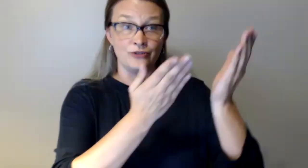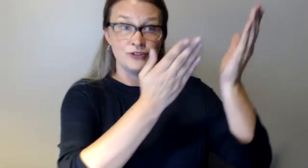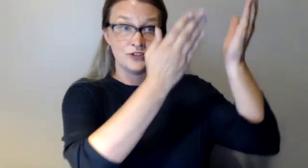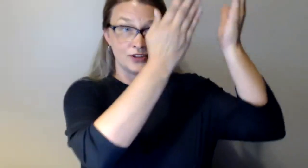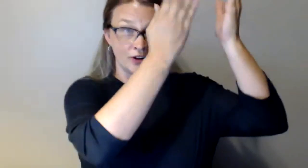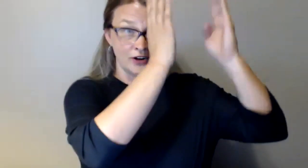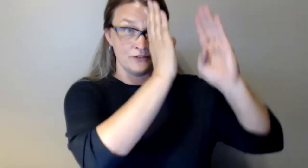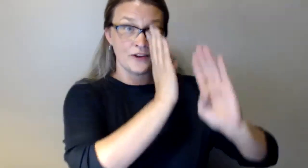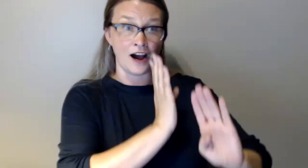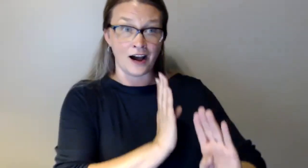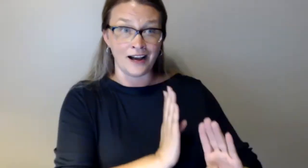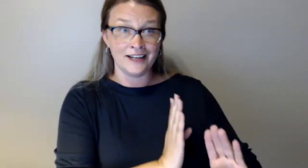to serve God